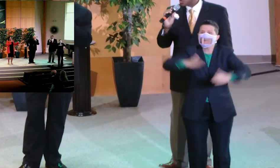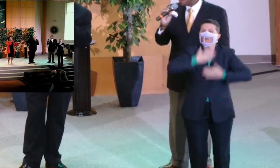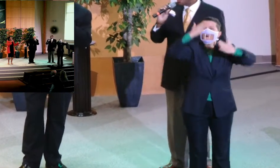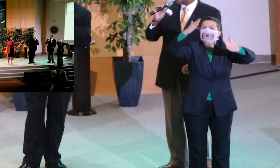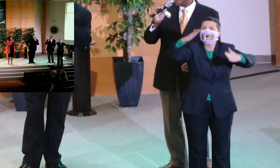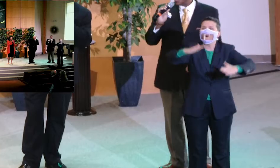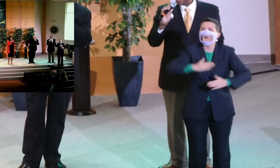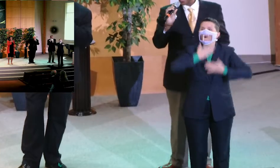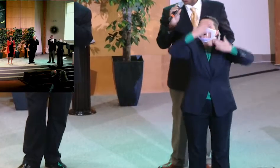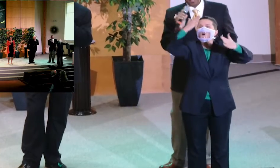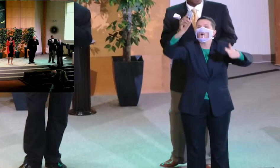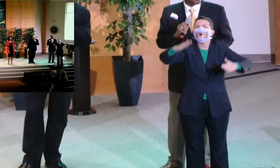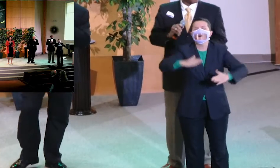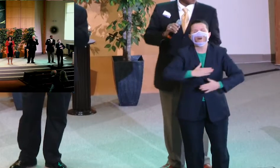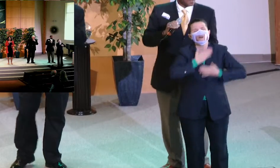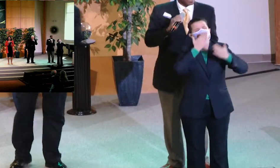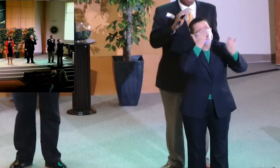into joy.